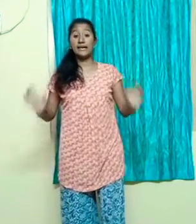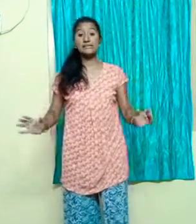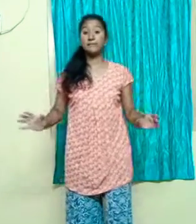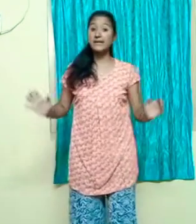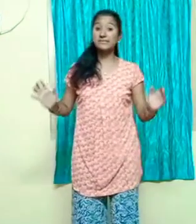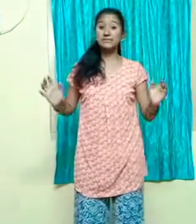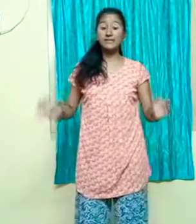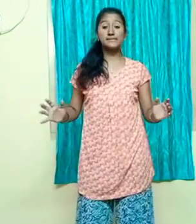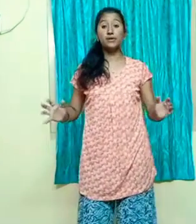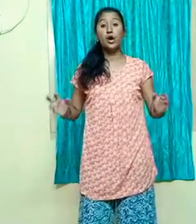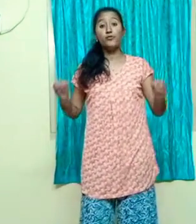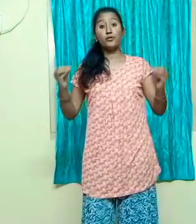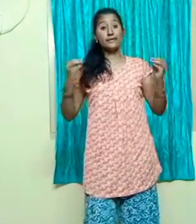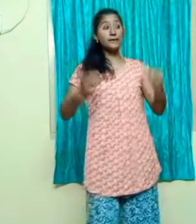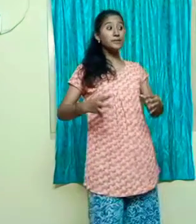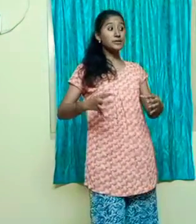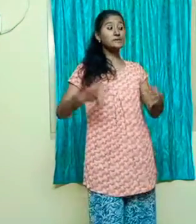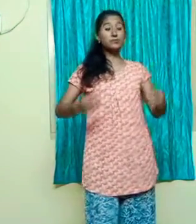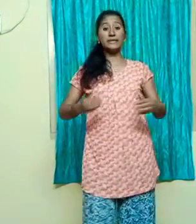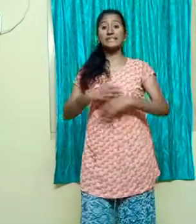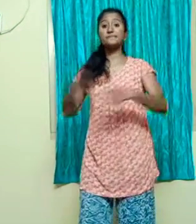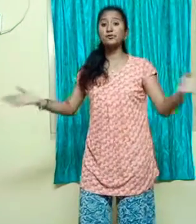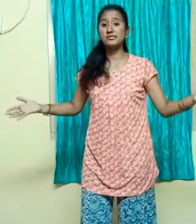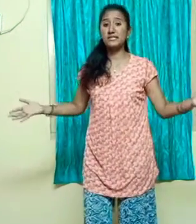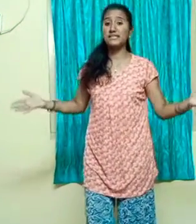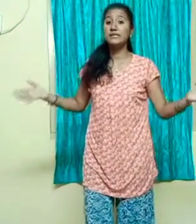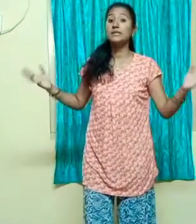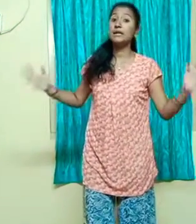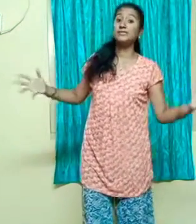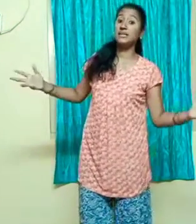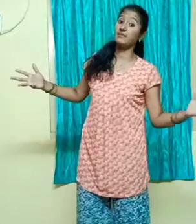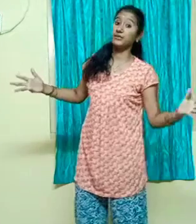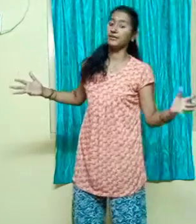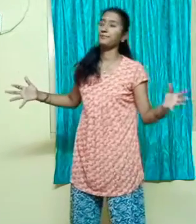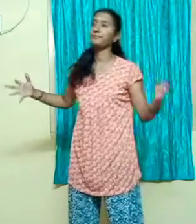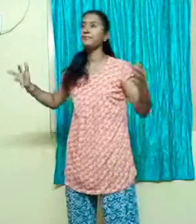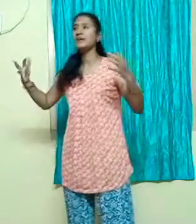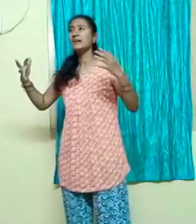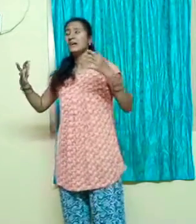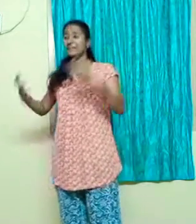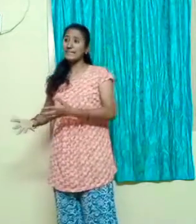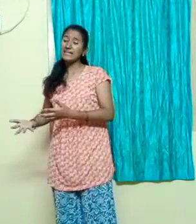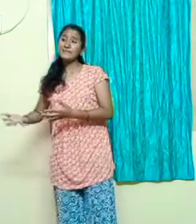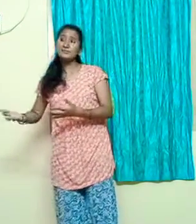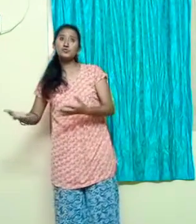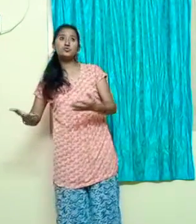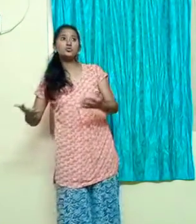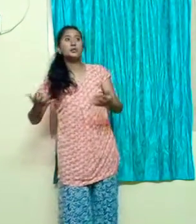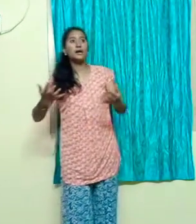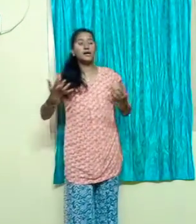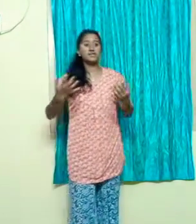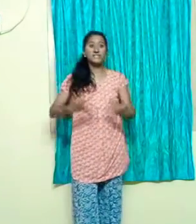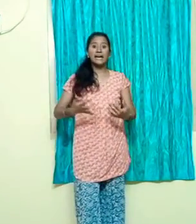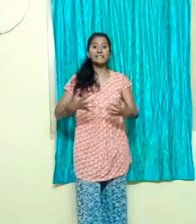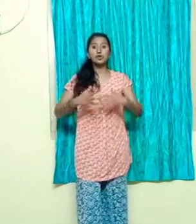as a major reason for the computers to be exposed in the commercial world. It helps us to share the